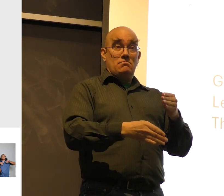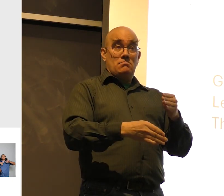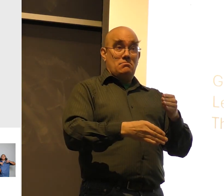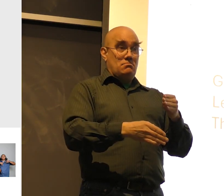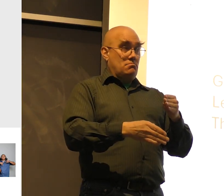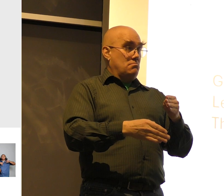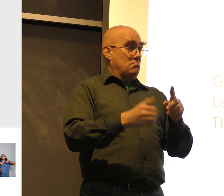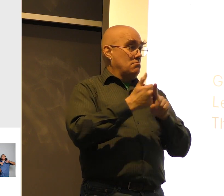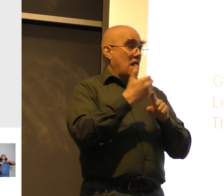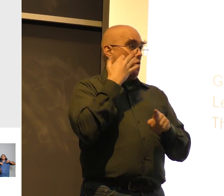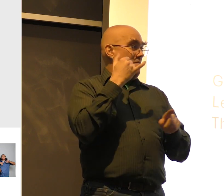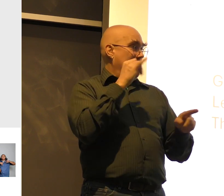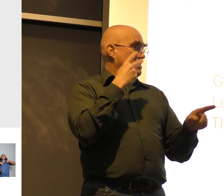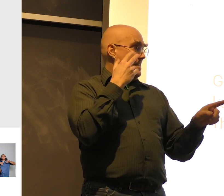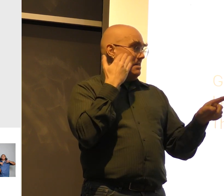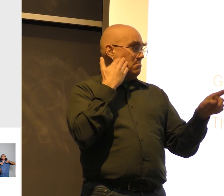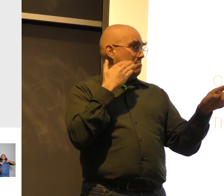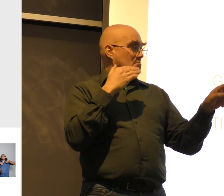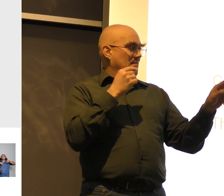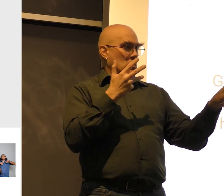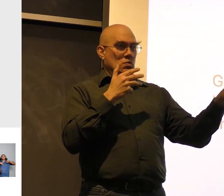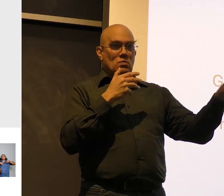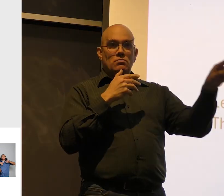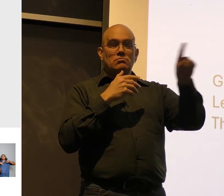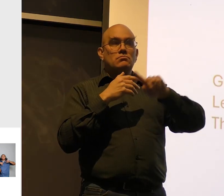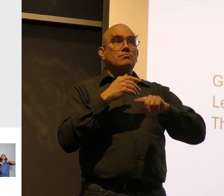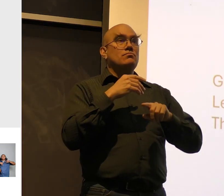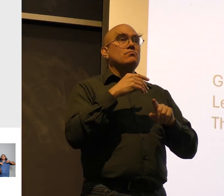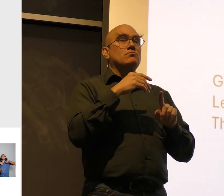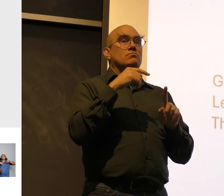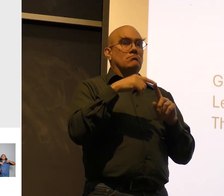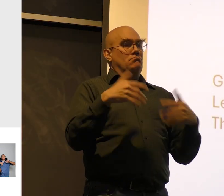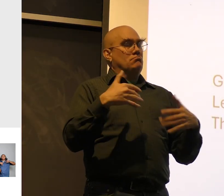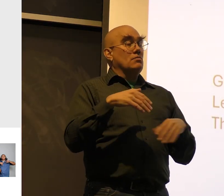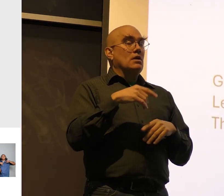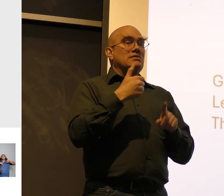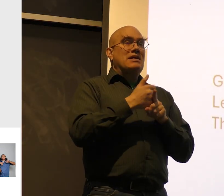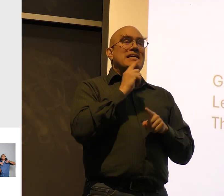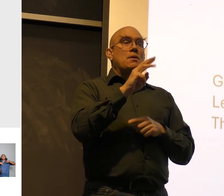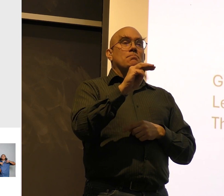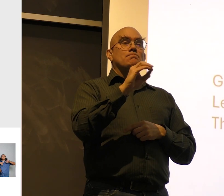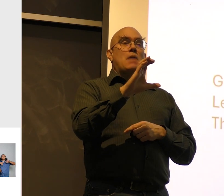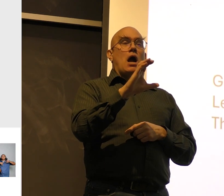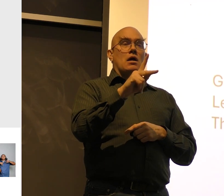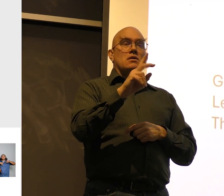End. I don't know if any of you have seen it. I see a few hands. It's amazing. And it is